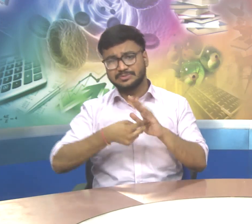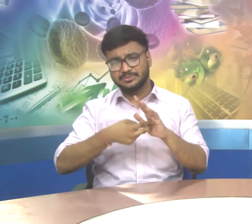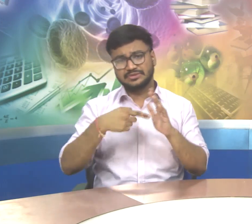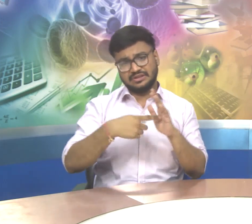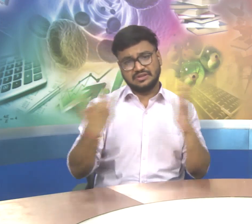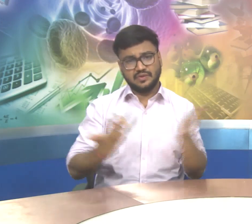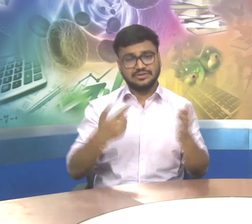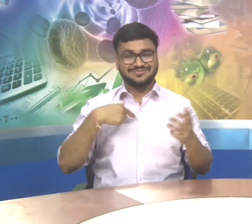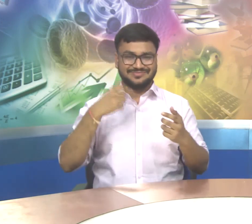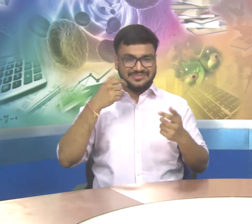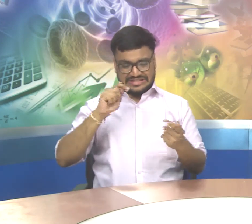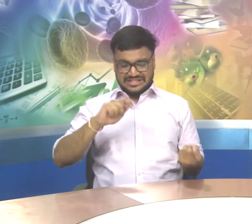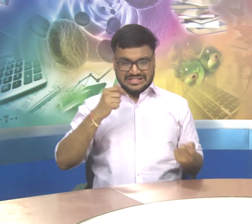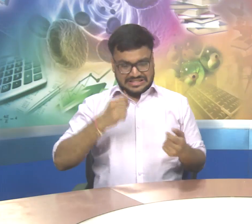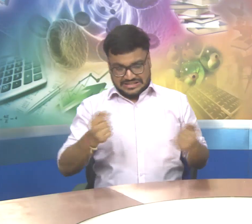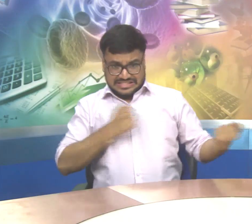Next is primitive.